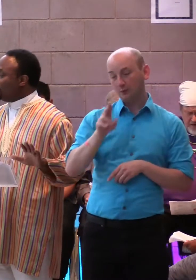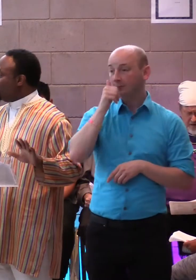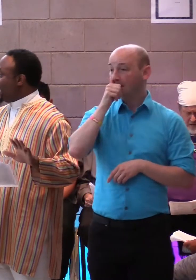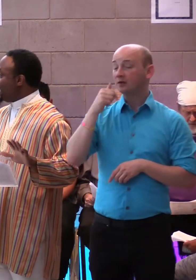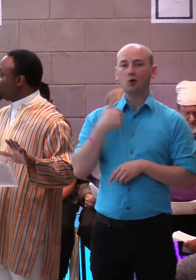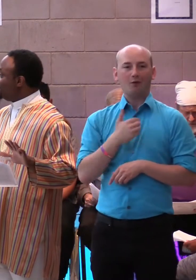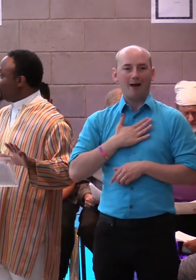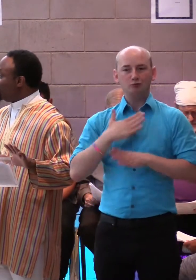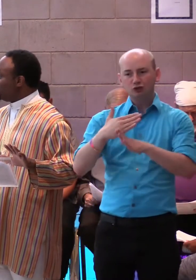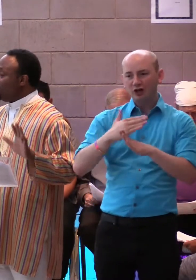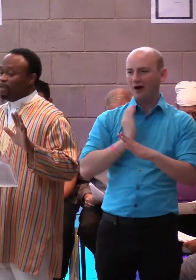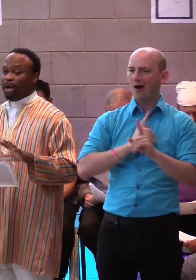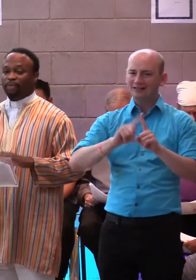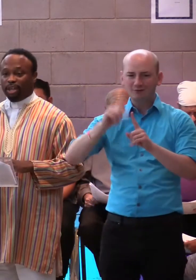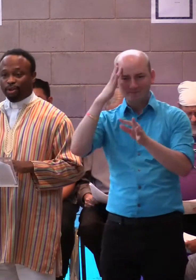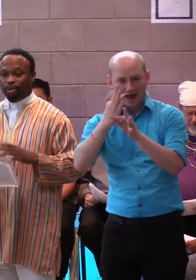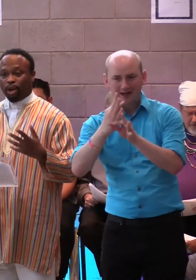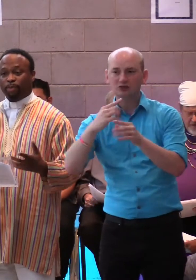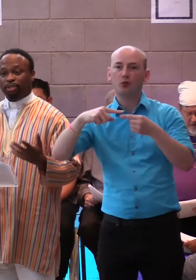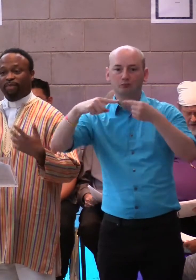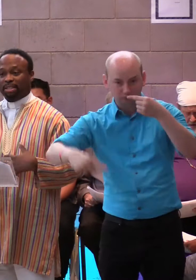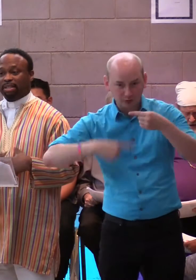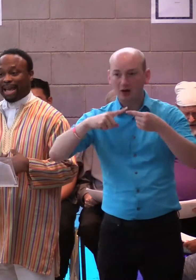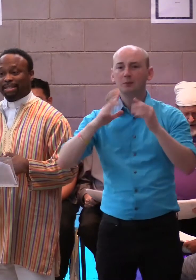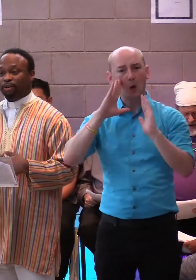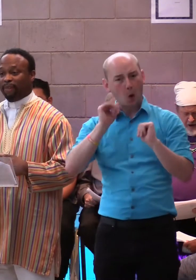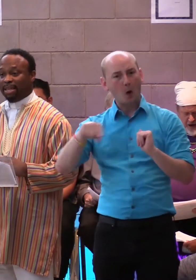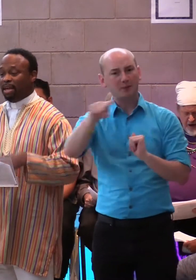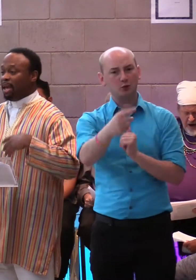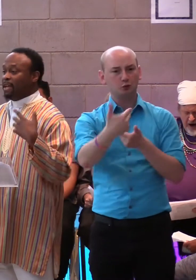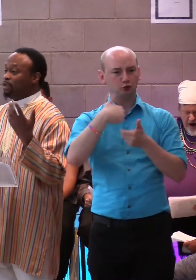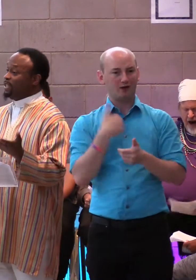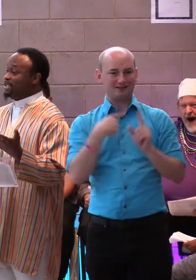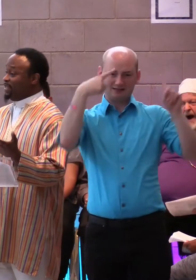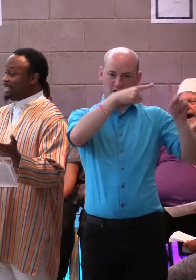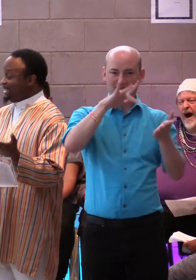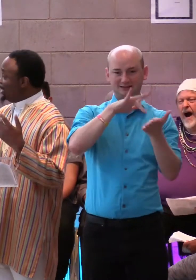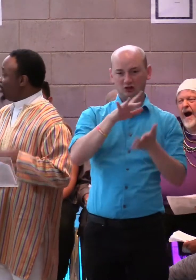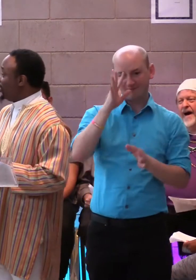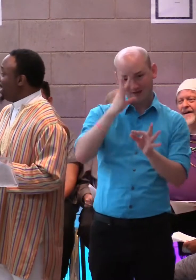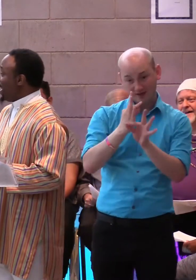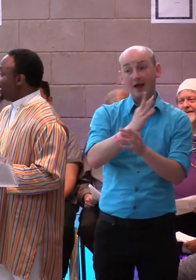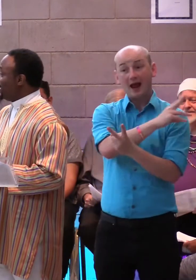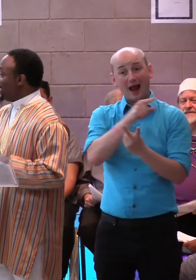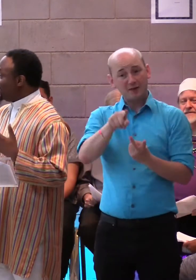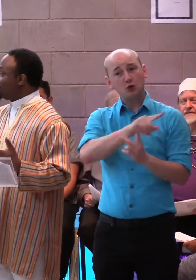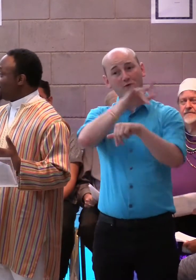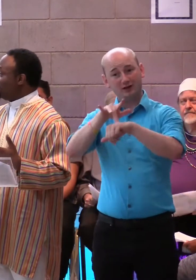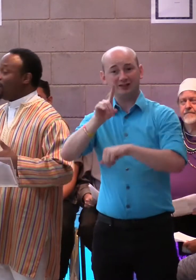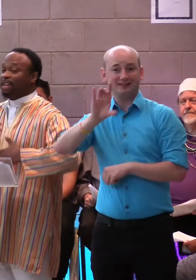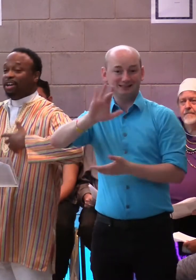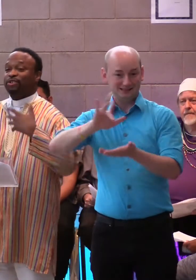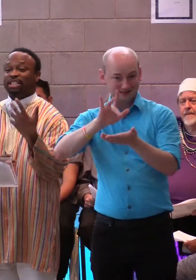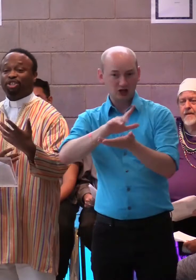all of our paths and journeys throughout the year. So we hope that you'll visit us at Center Faith and that you'll visit the center and engage